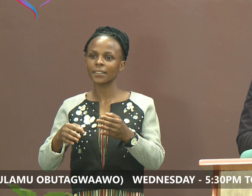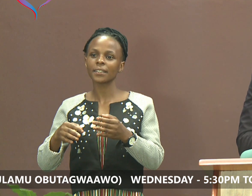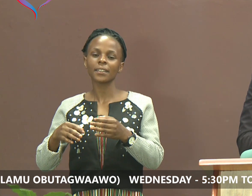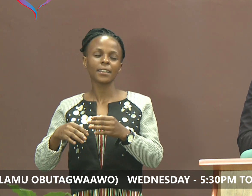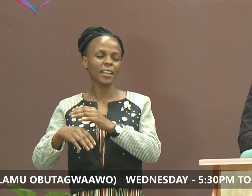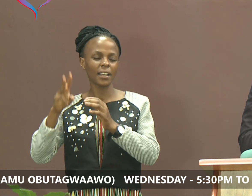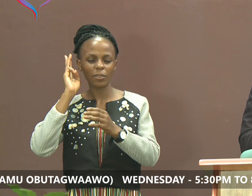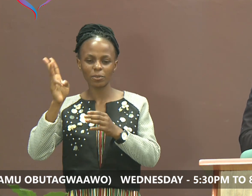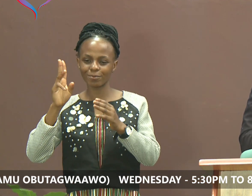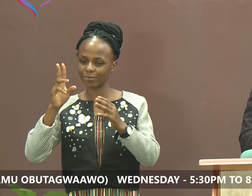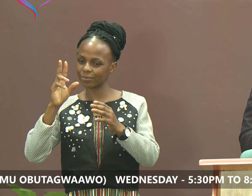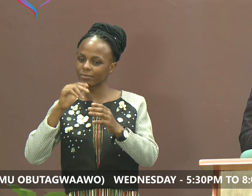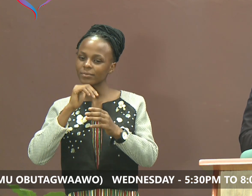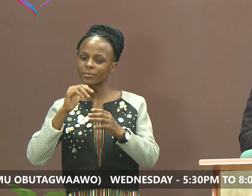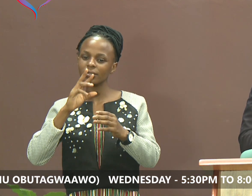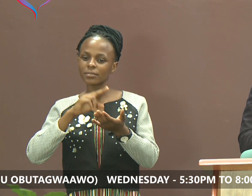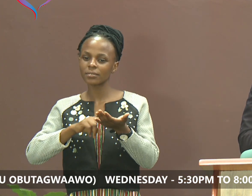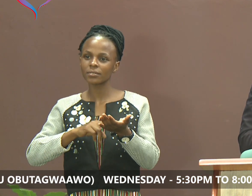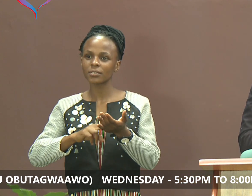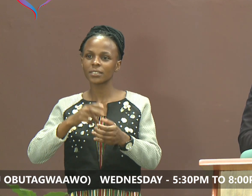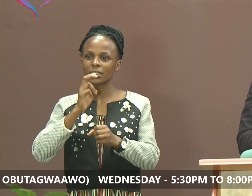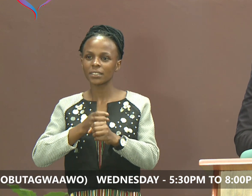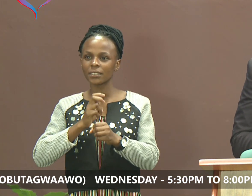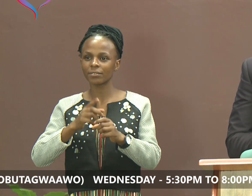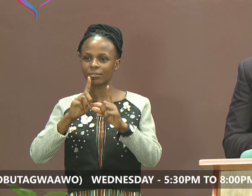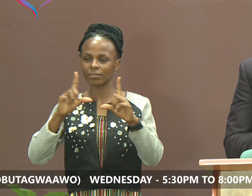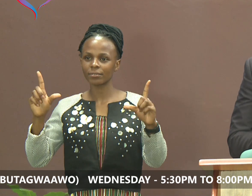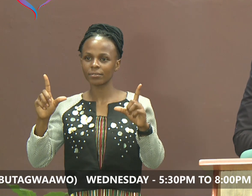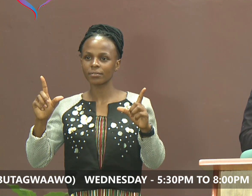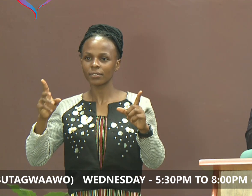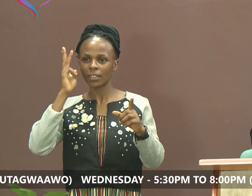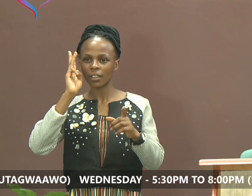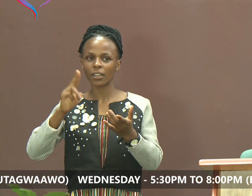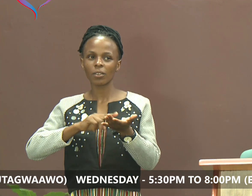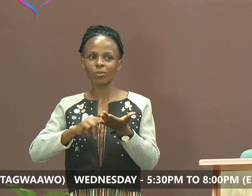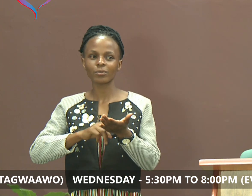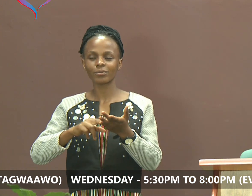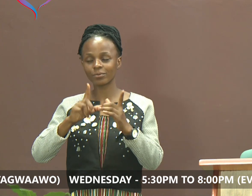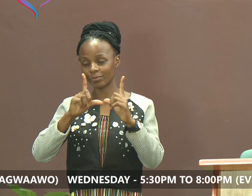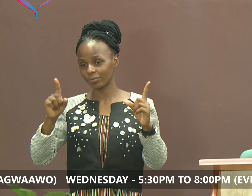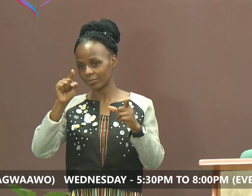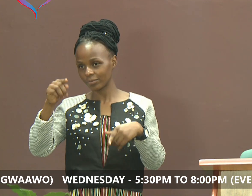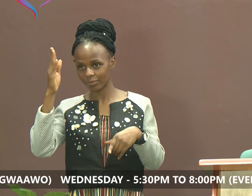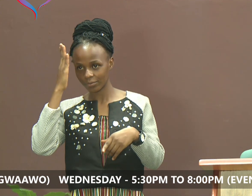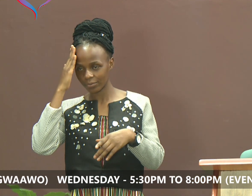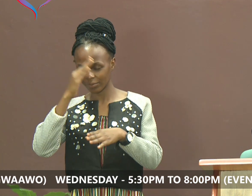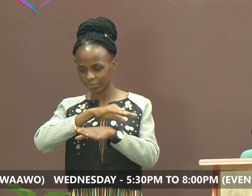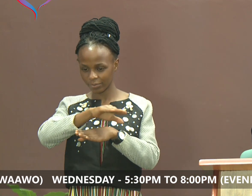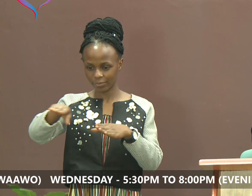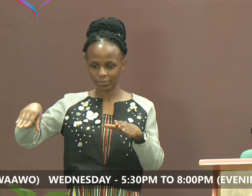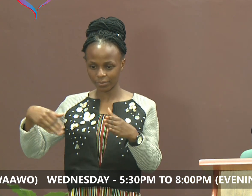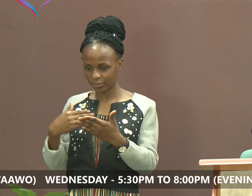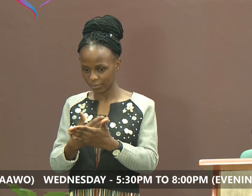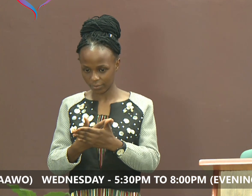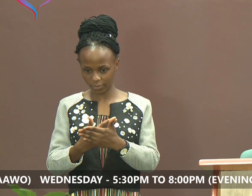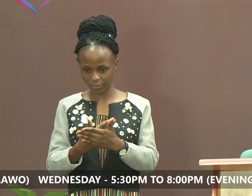but I'm not going to use them. I'm going to be sure that I use the words that you know. Sijja kozesa bigambo bizibuzibu bingi